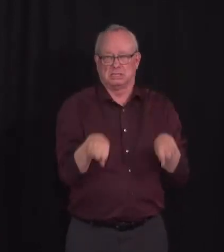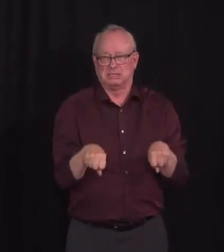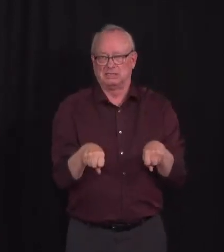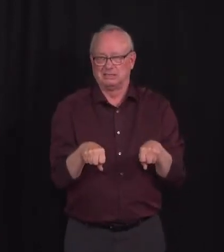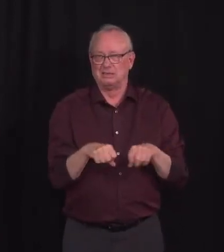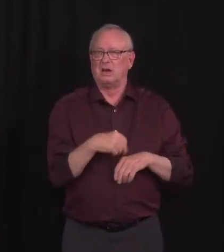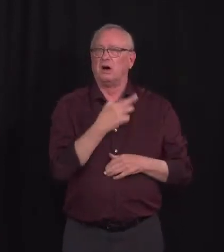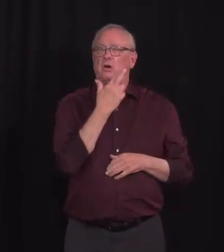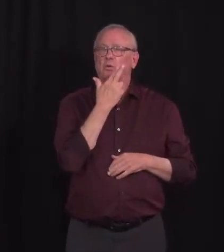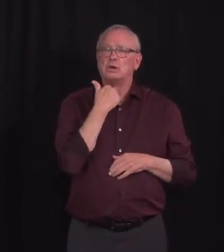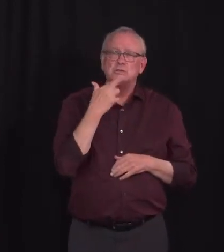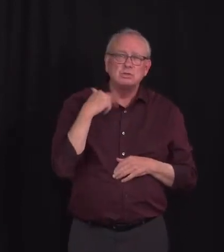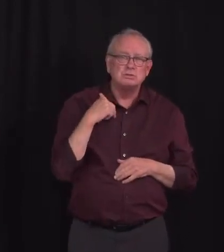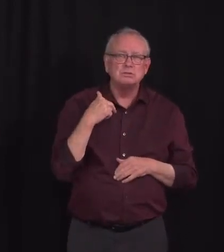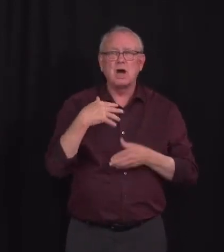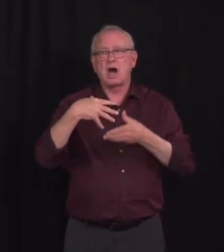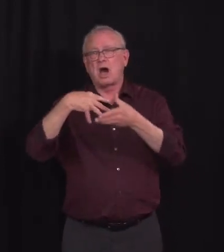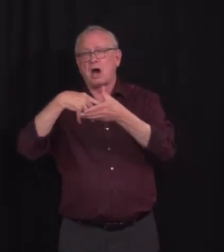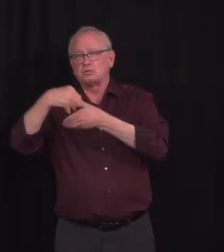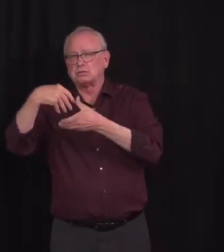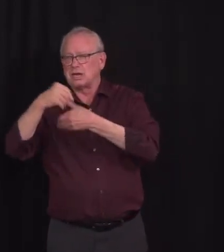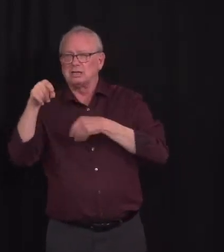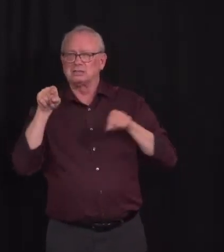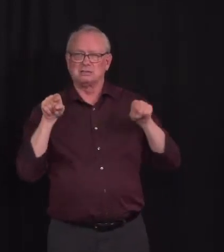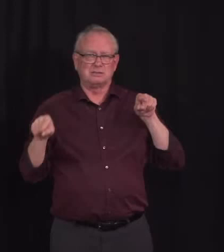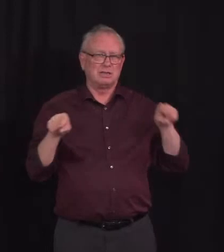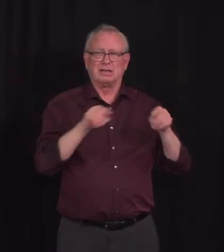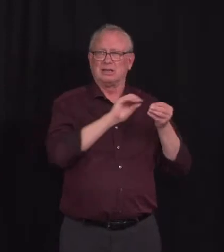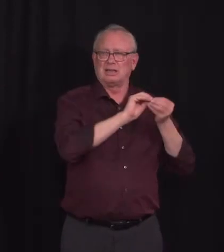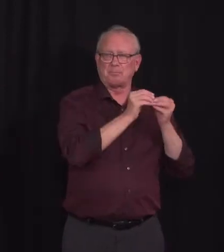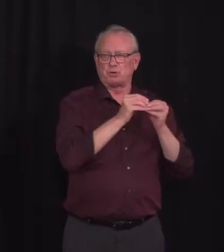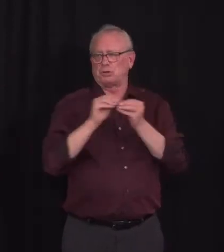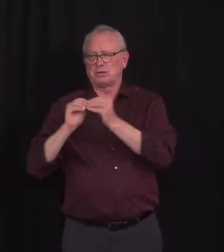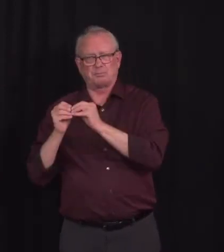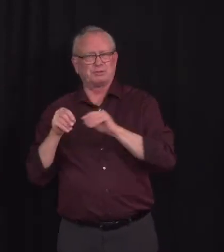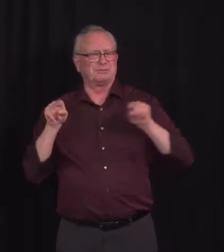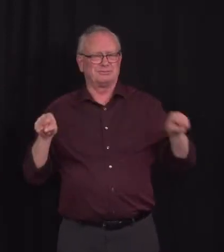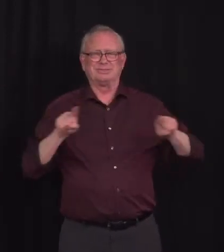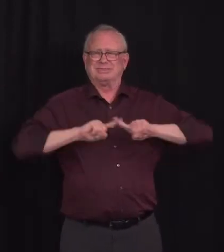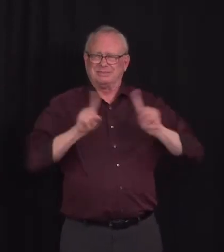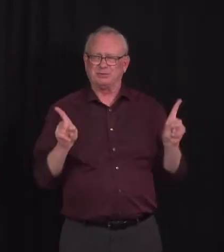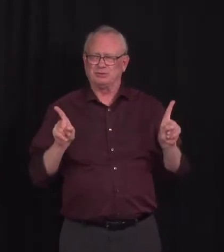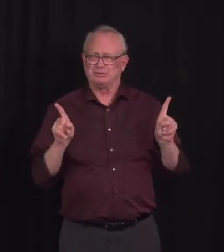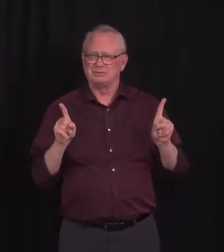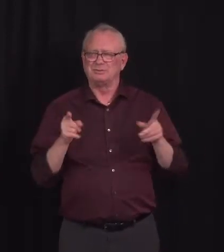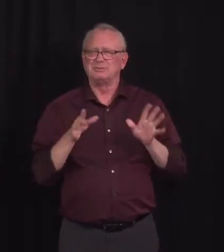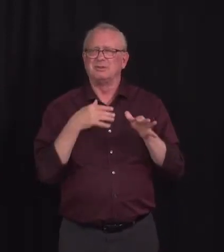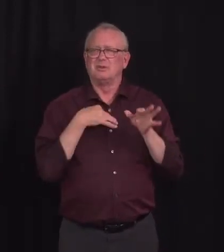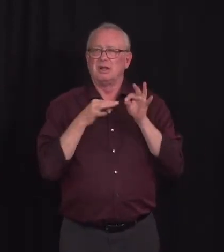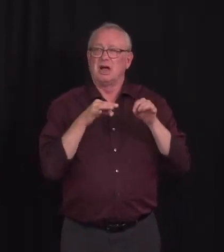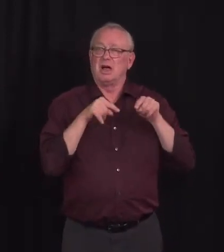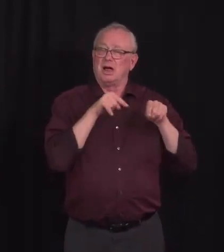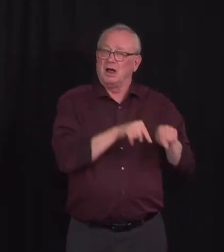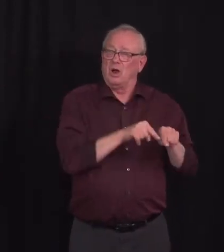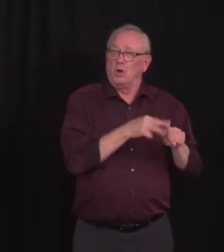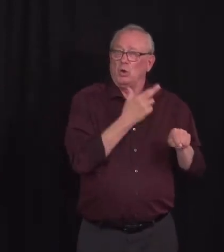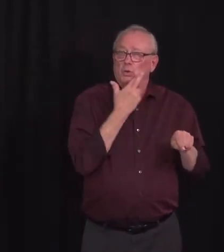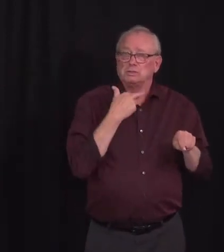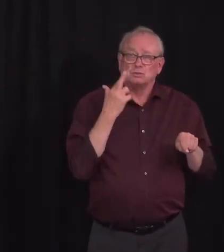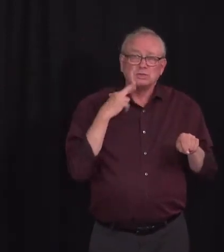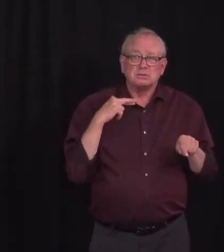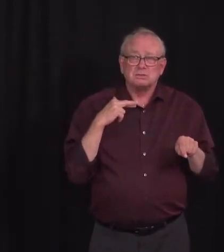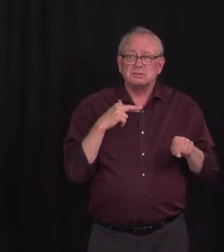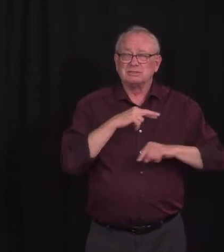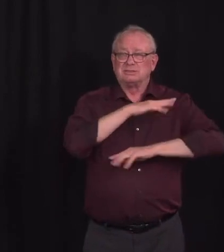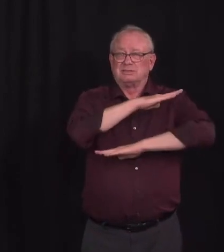social gatherings is that on restaurant patios, it's extremely unlikely that people sitting around the same table will